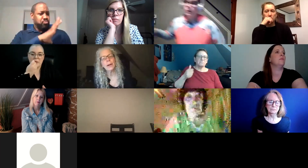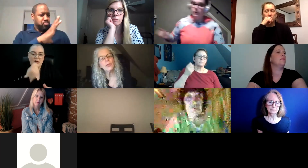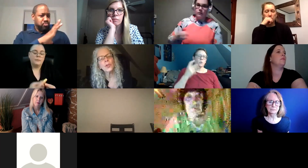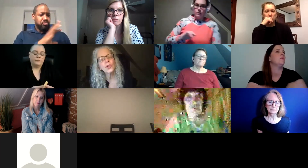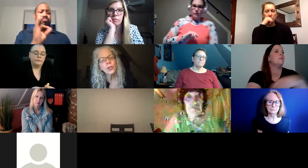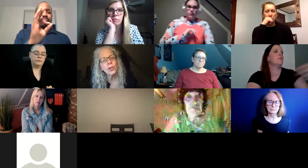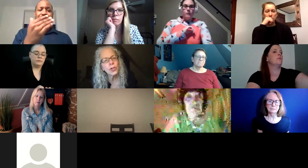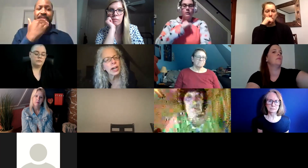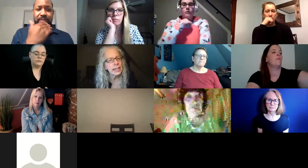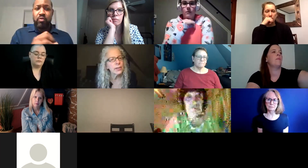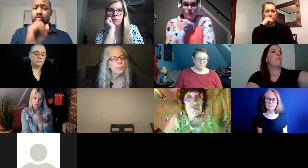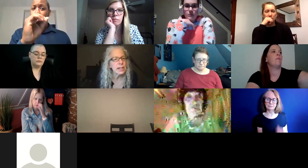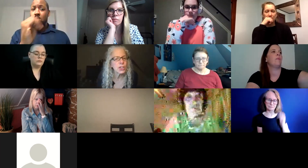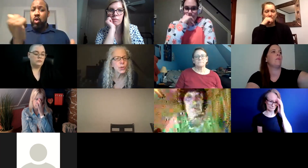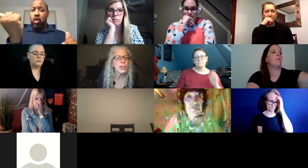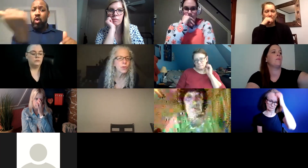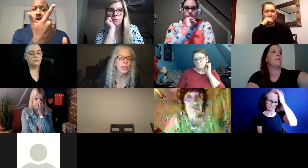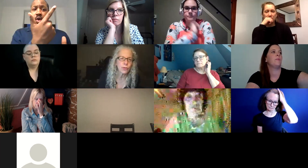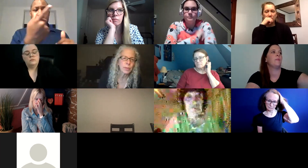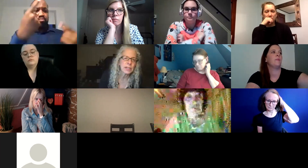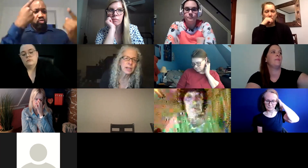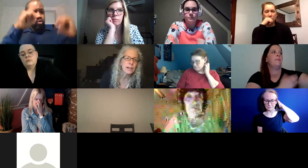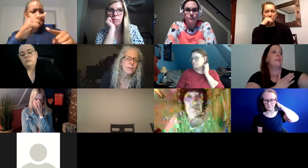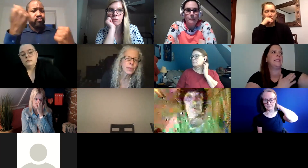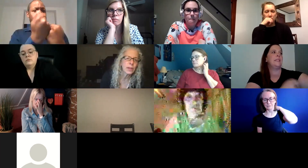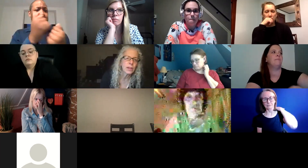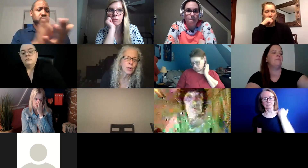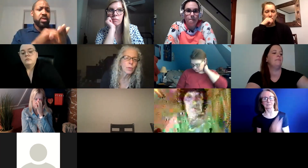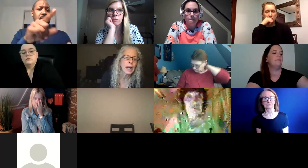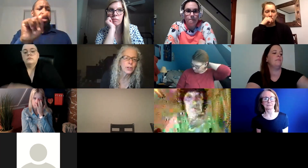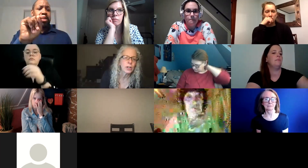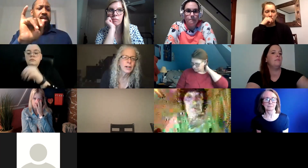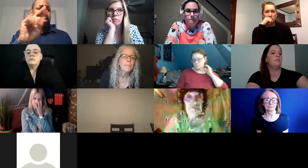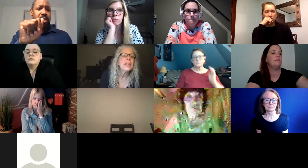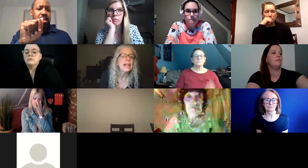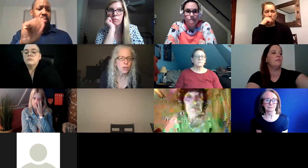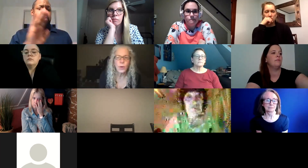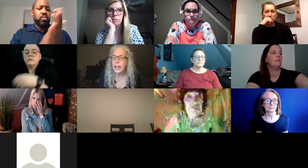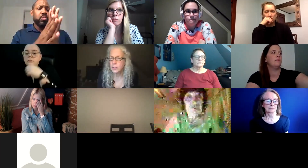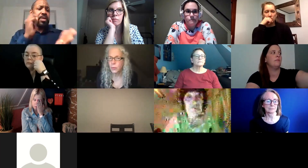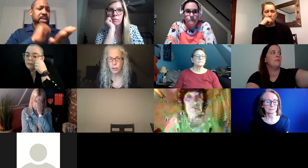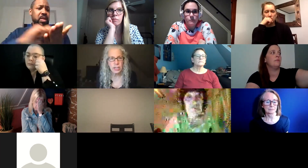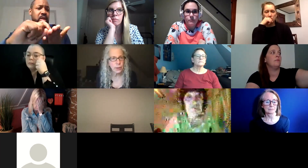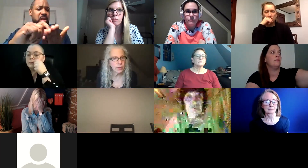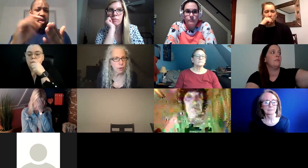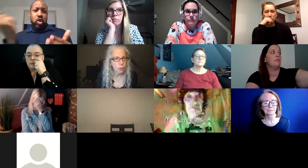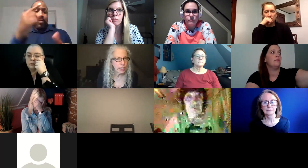about jotting down the minutes, using the transcript as a, reminder. Yes. Okay. So it looks like we voted